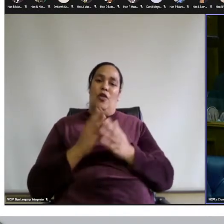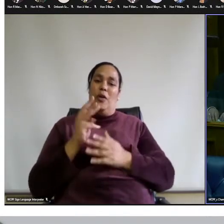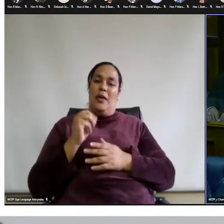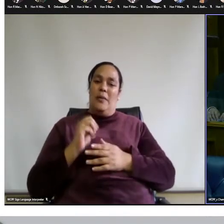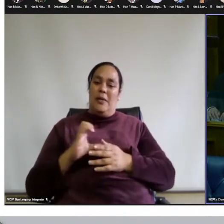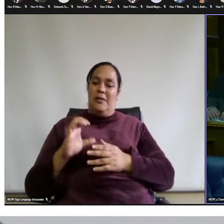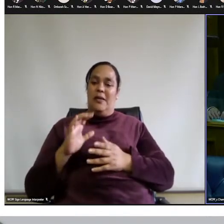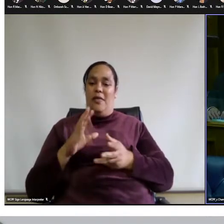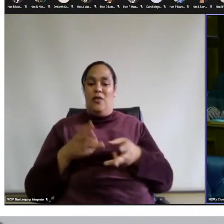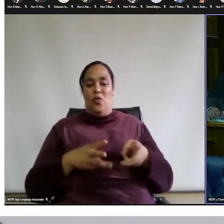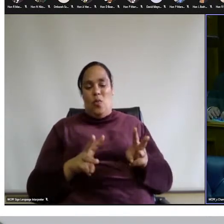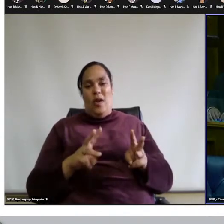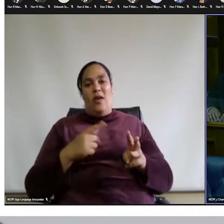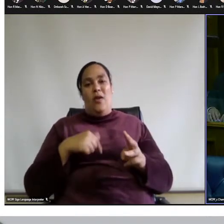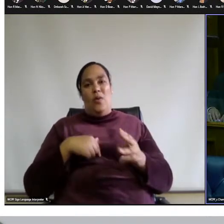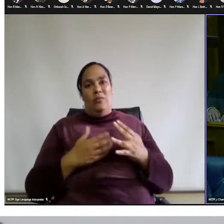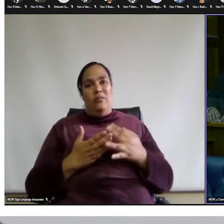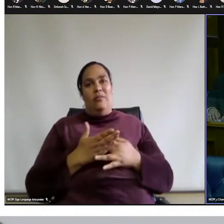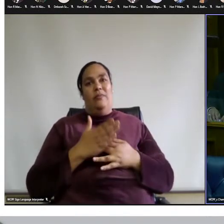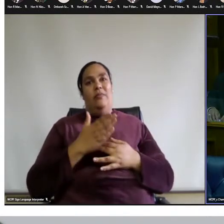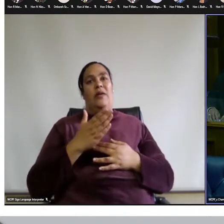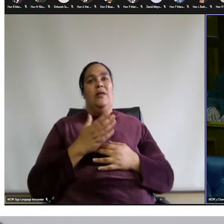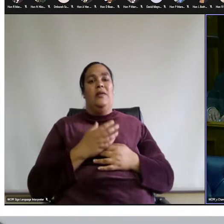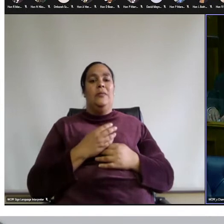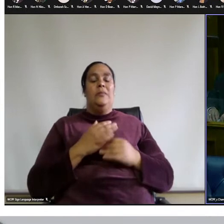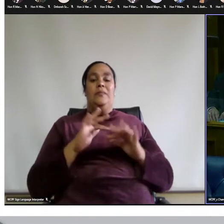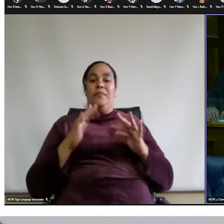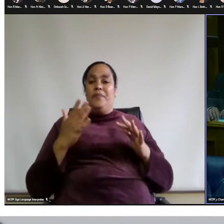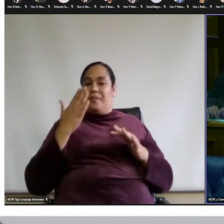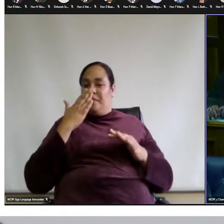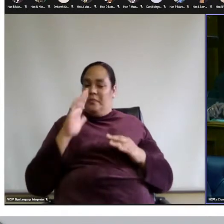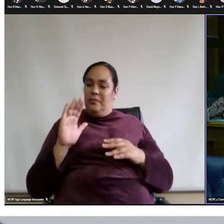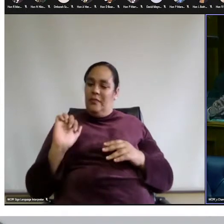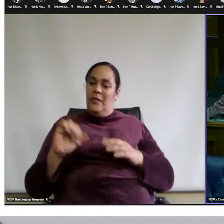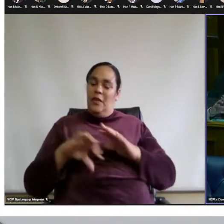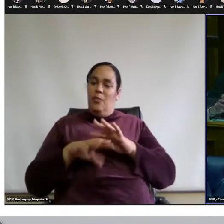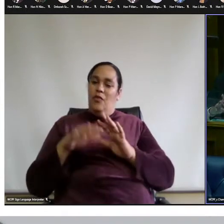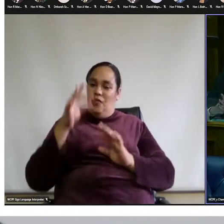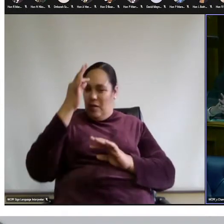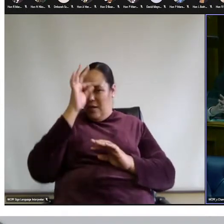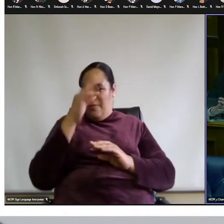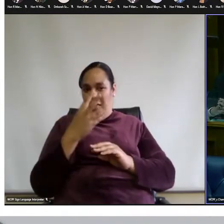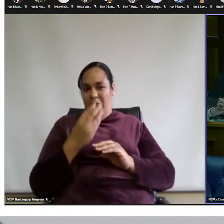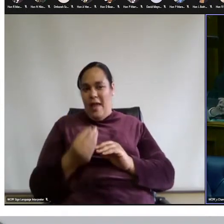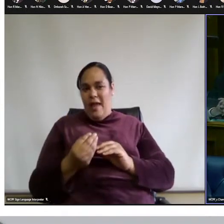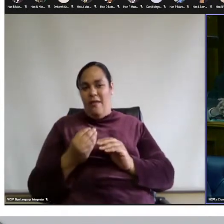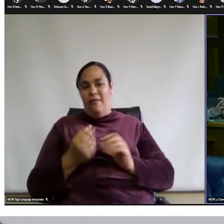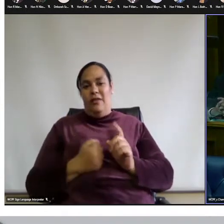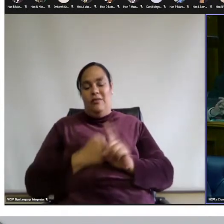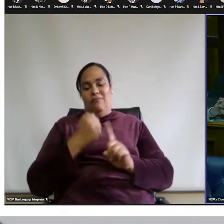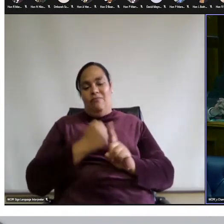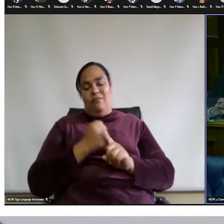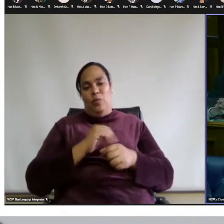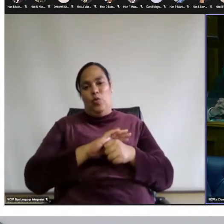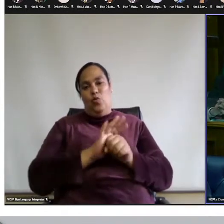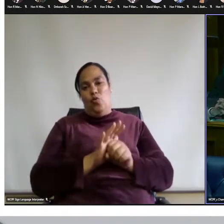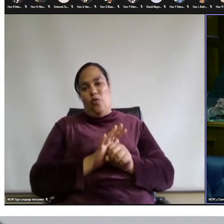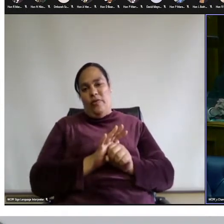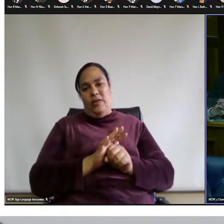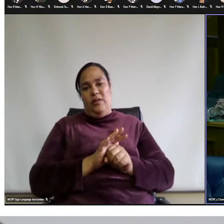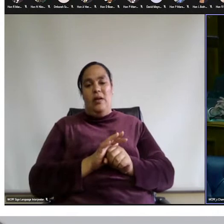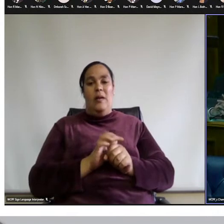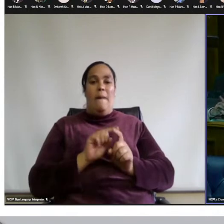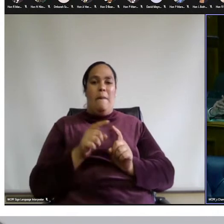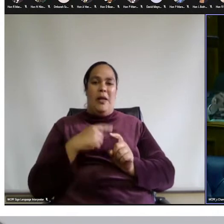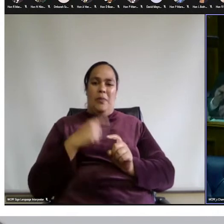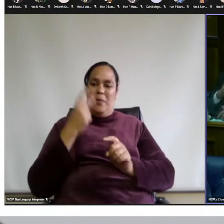regard reiterates the elitist attitude that this provincial government has towards fighting COVID-19. When looking